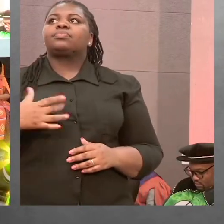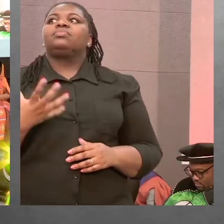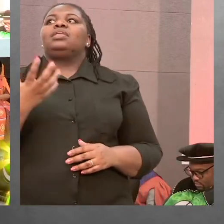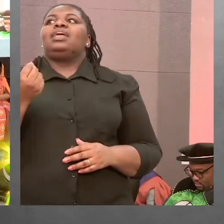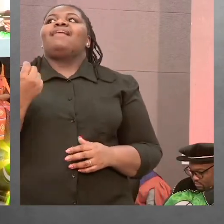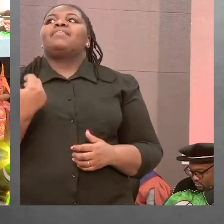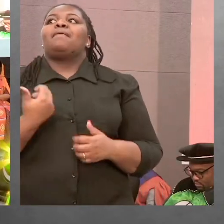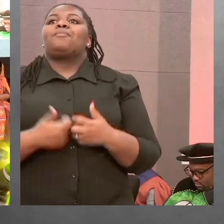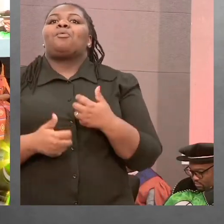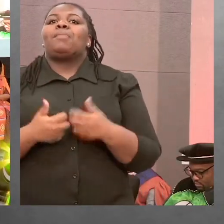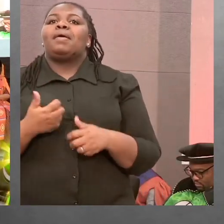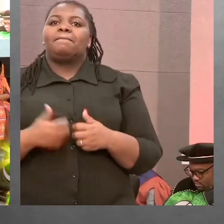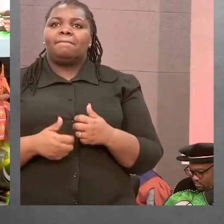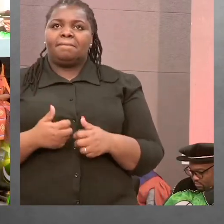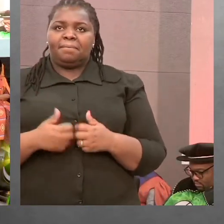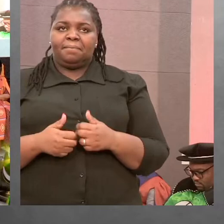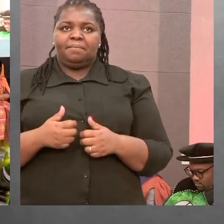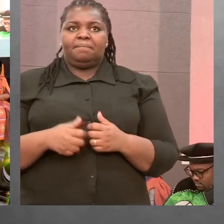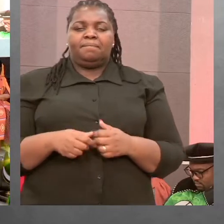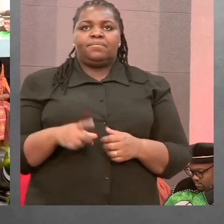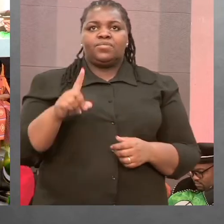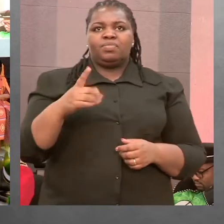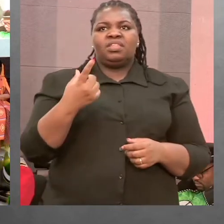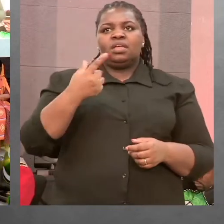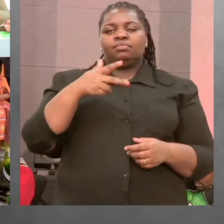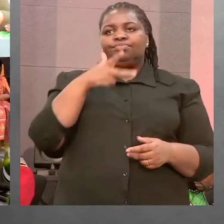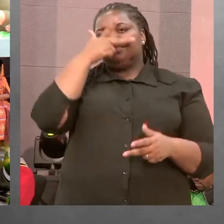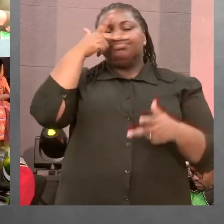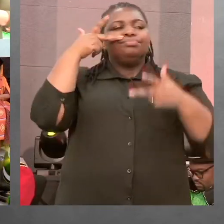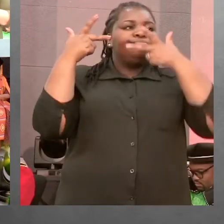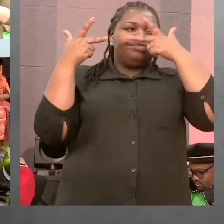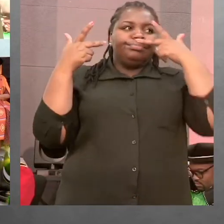sinengxaki ye self-hate apha eprovincini.